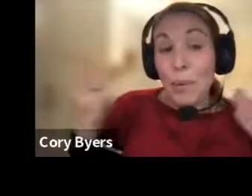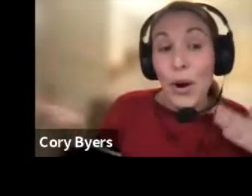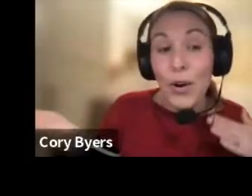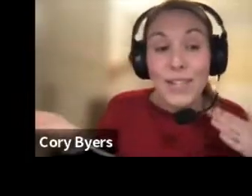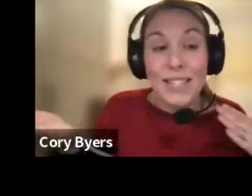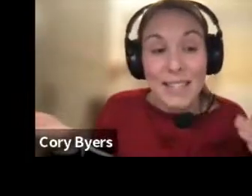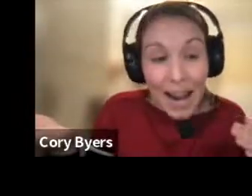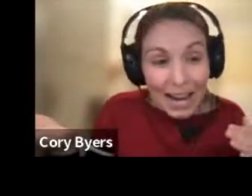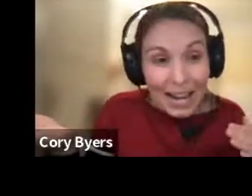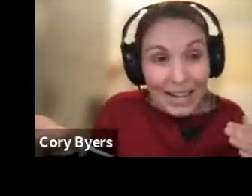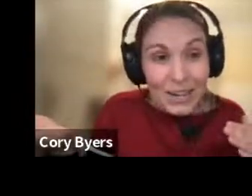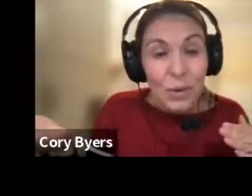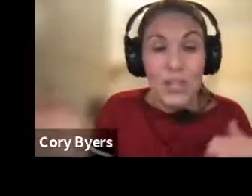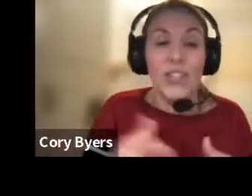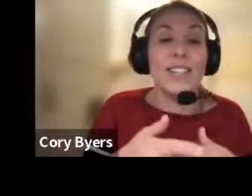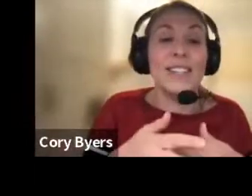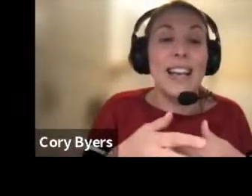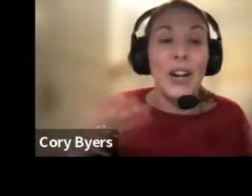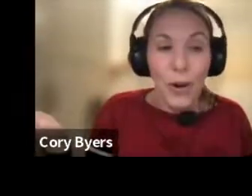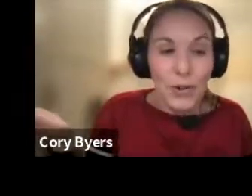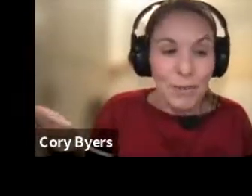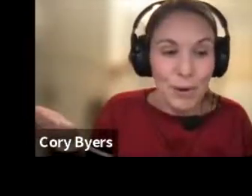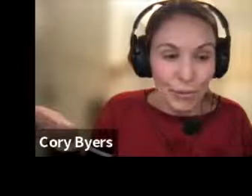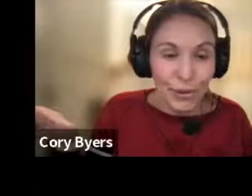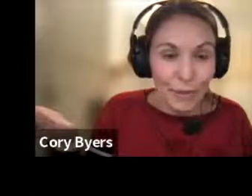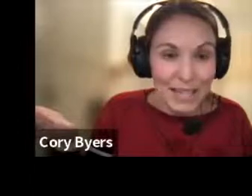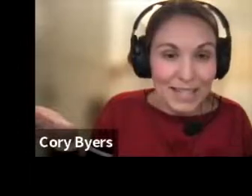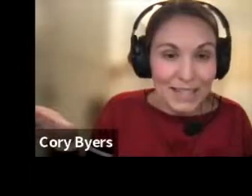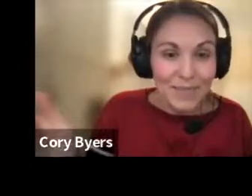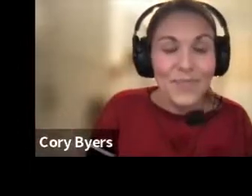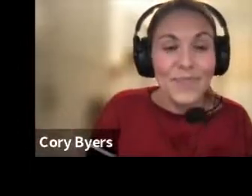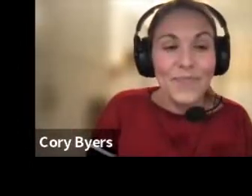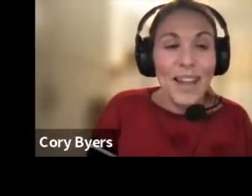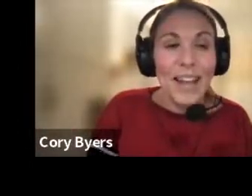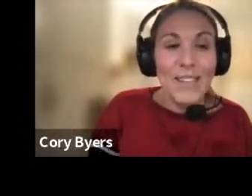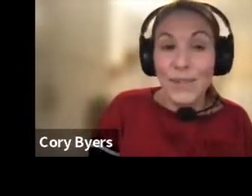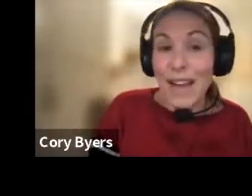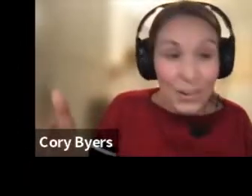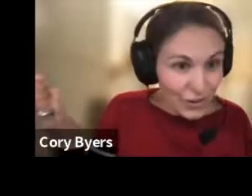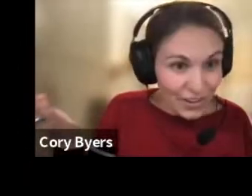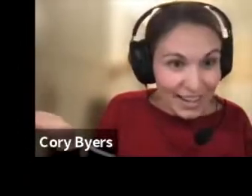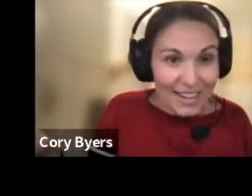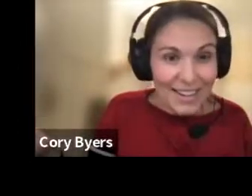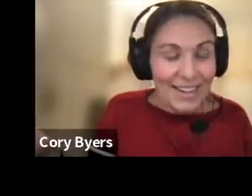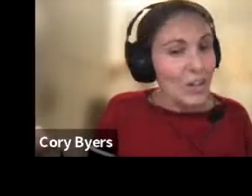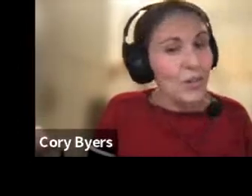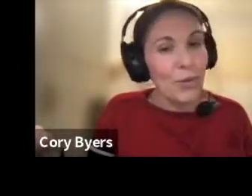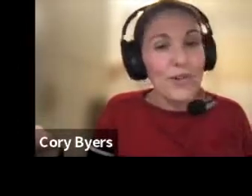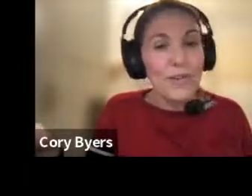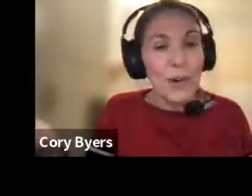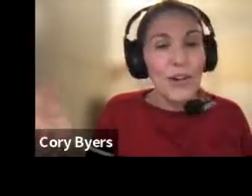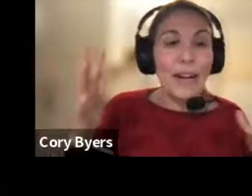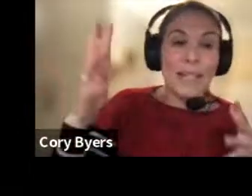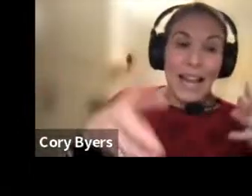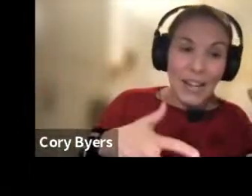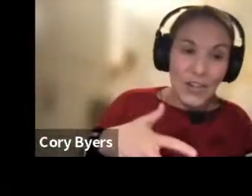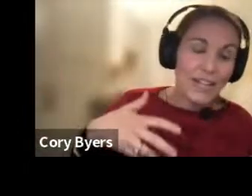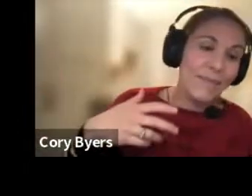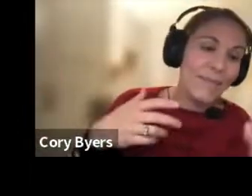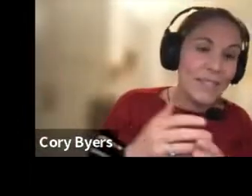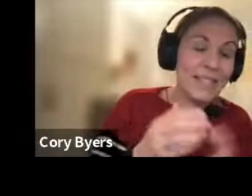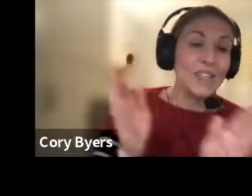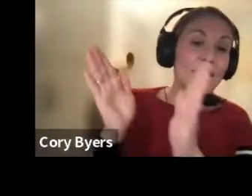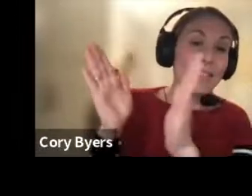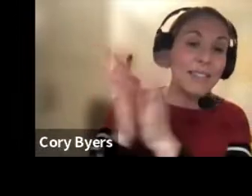as opposed to sign, which is a gross motor movement. And so naturally, gross motor